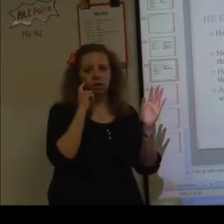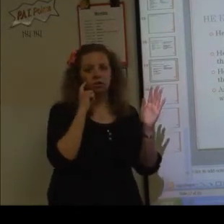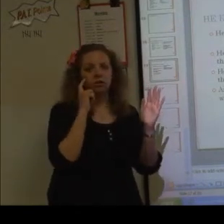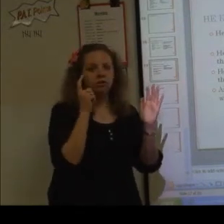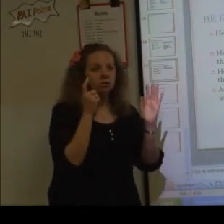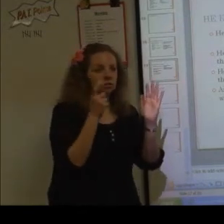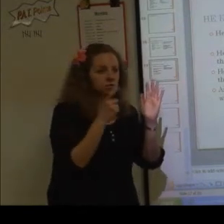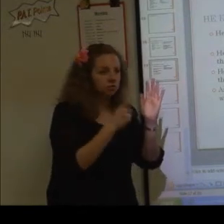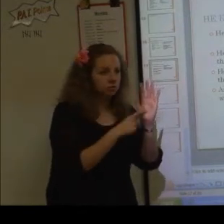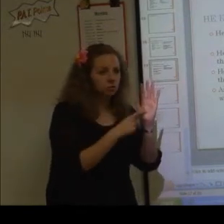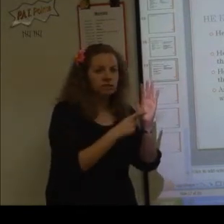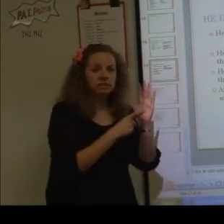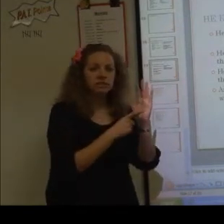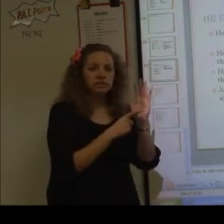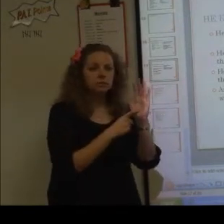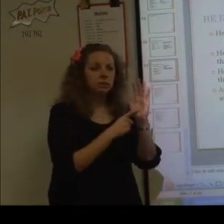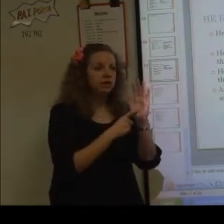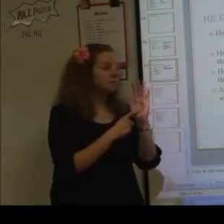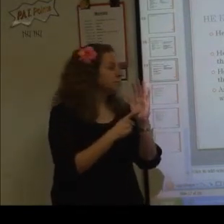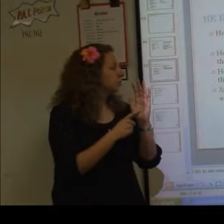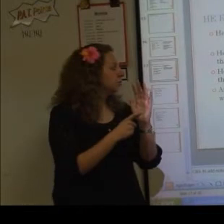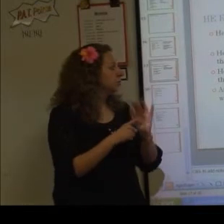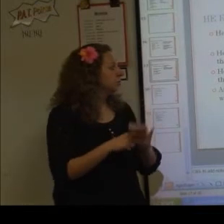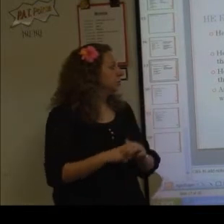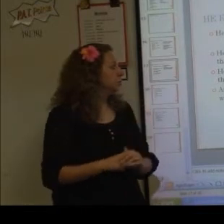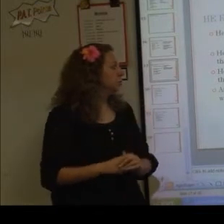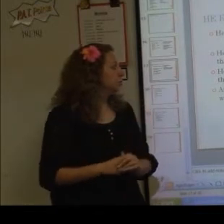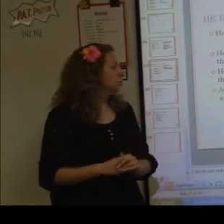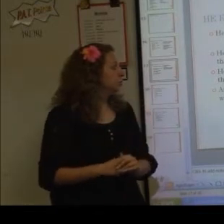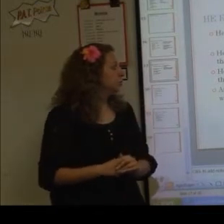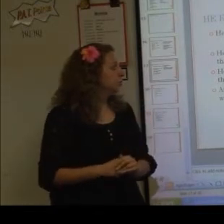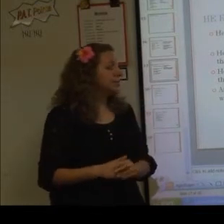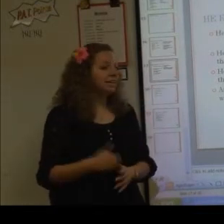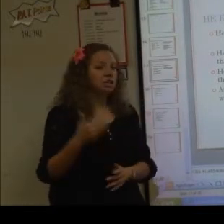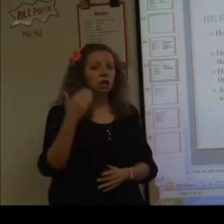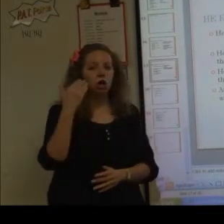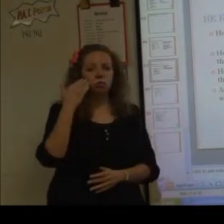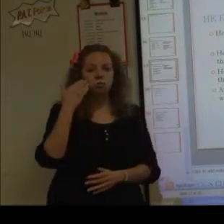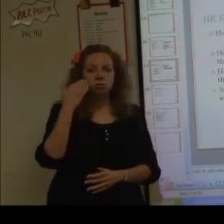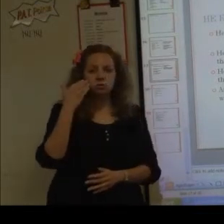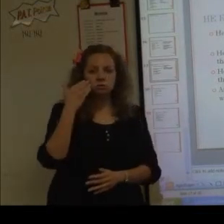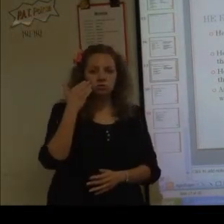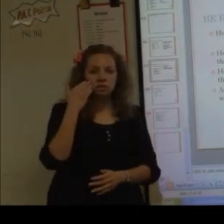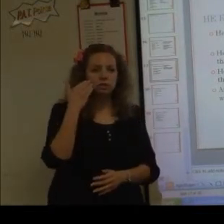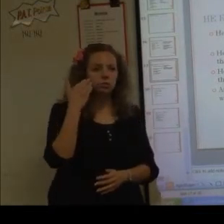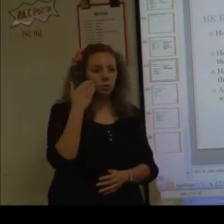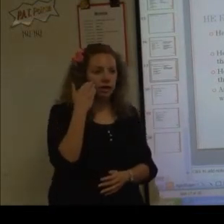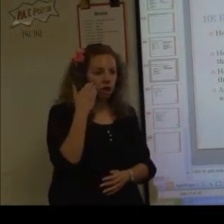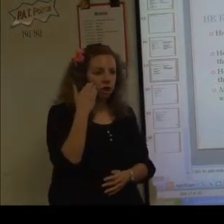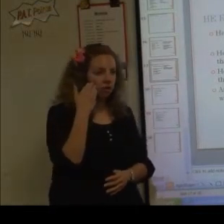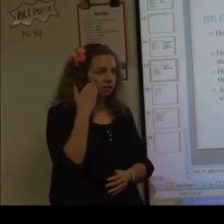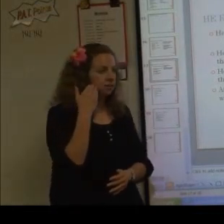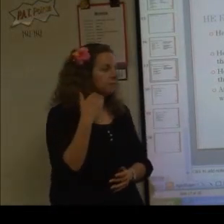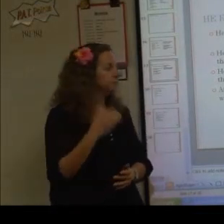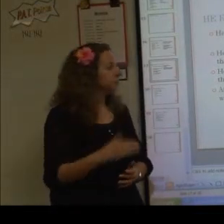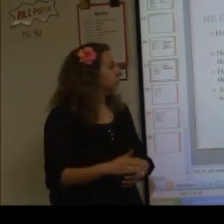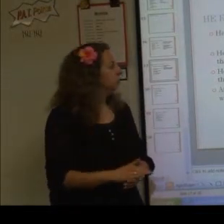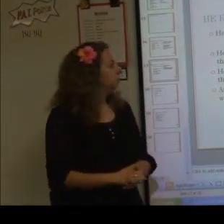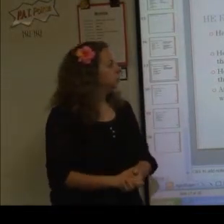or notices this way. You could do he knows, he's aware.